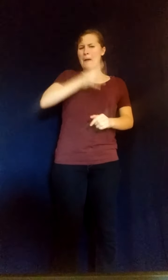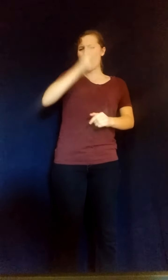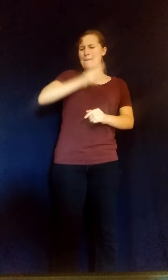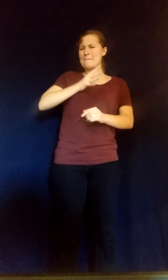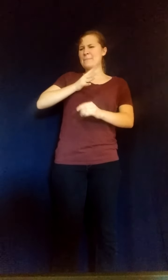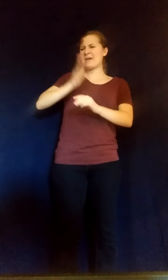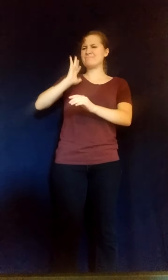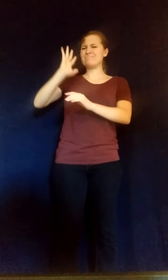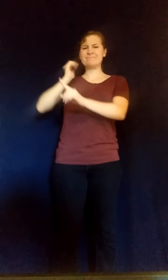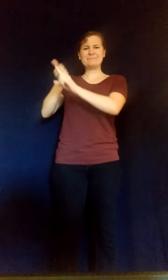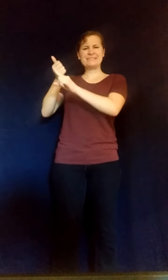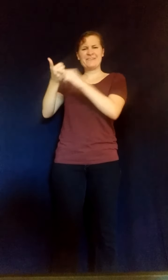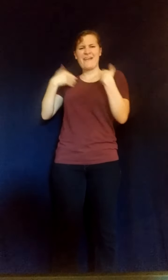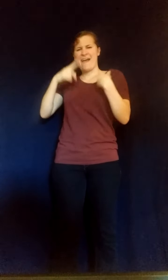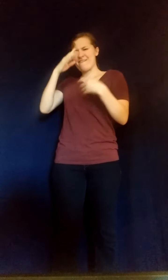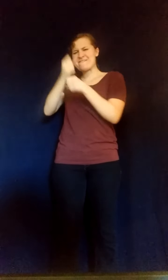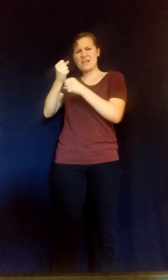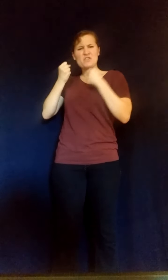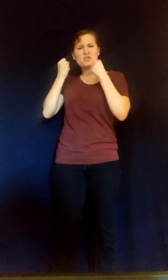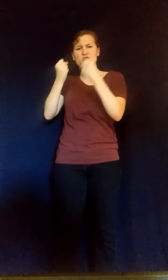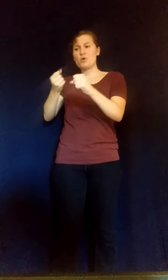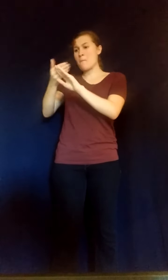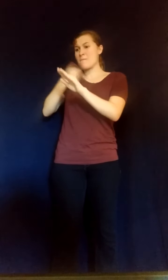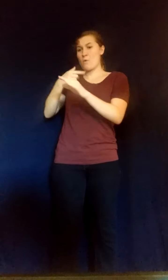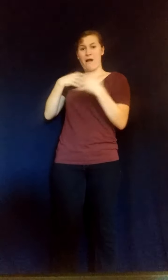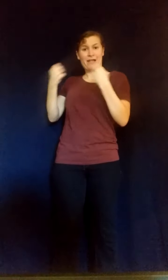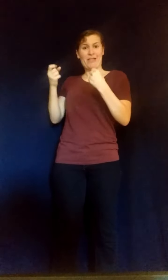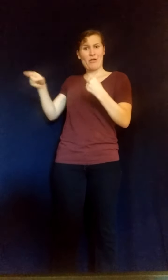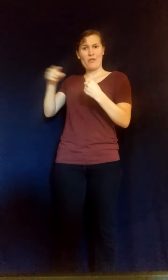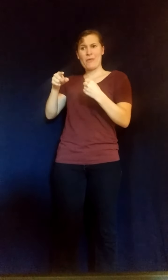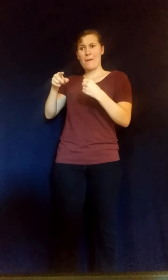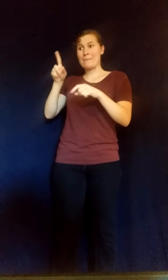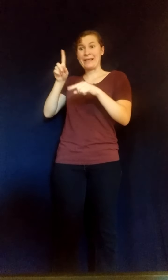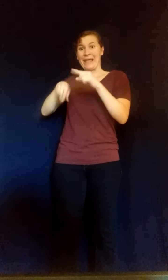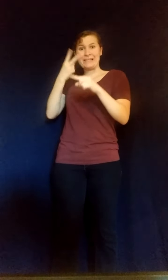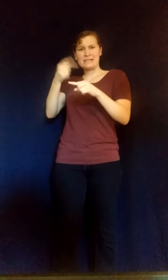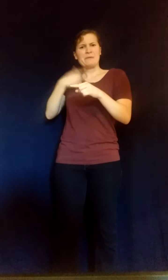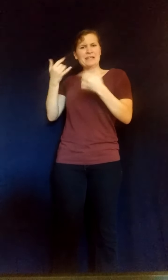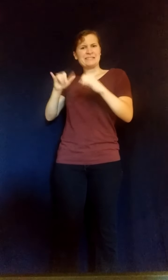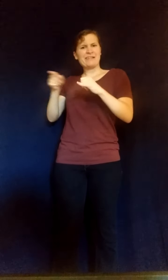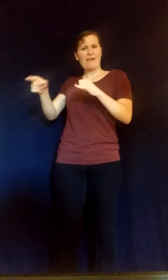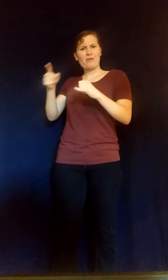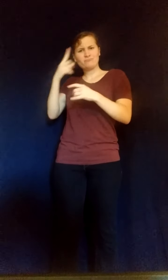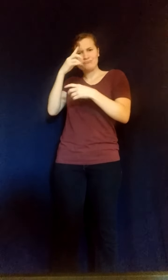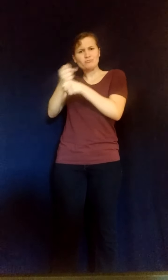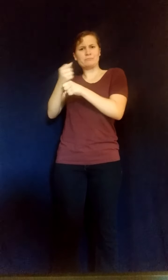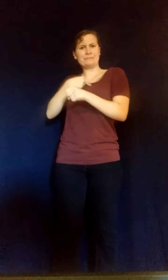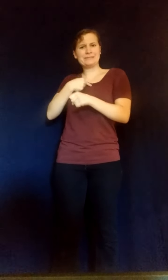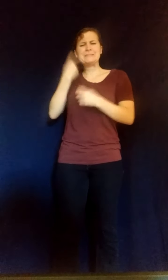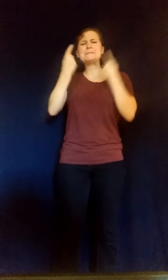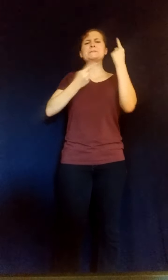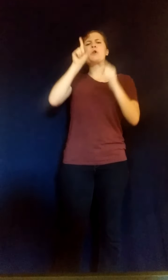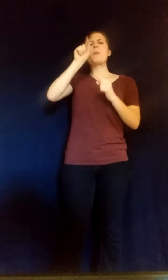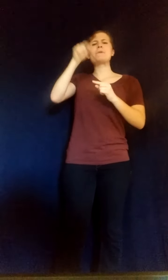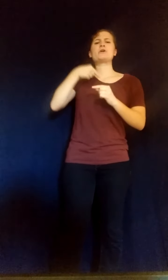words before they were even able to see me. Consider the birds that eat from my hand and do not fall from the sky without my